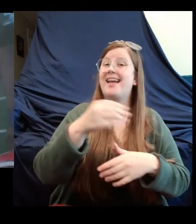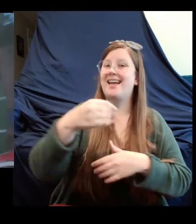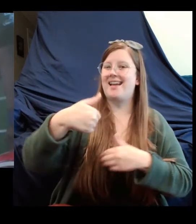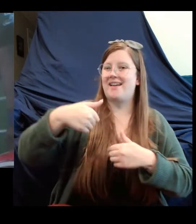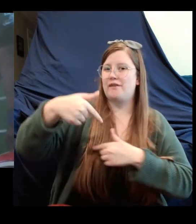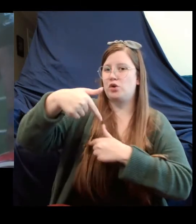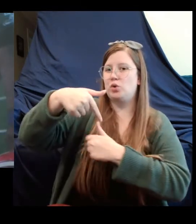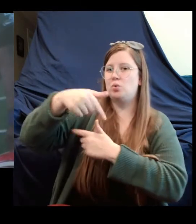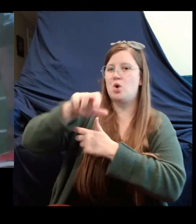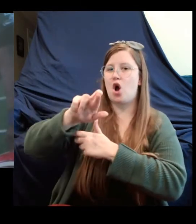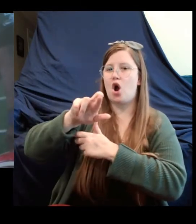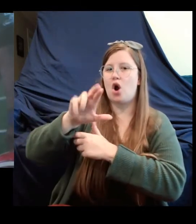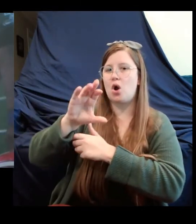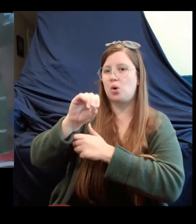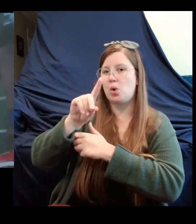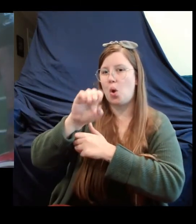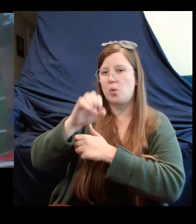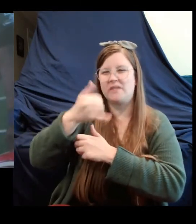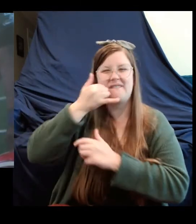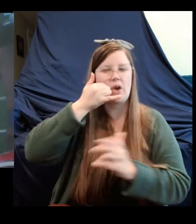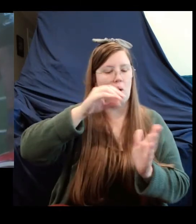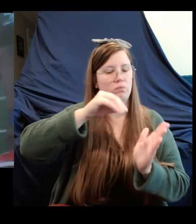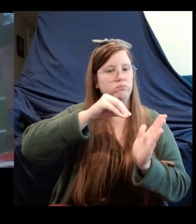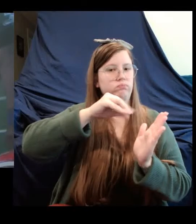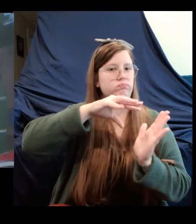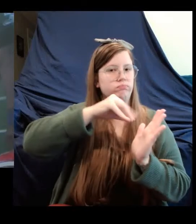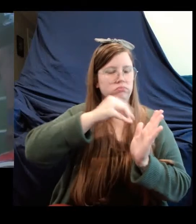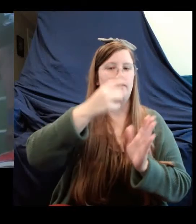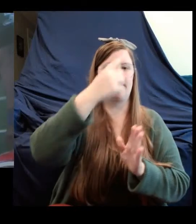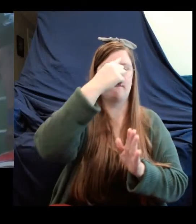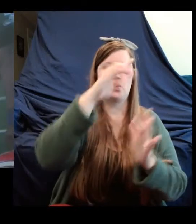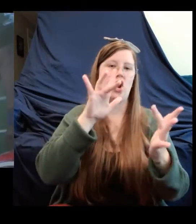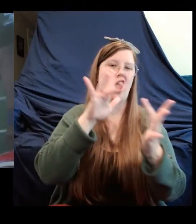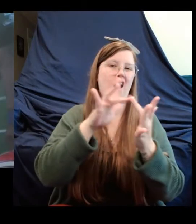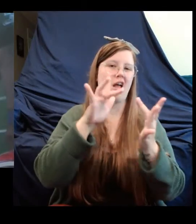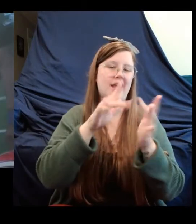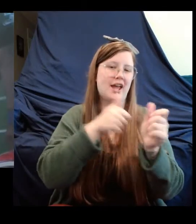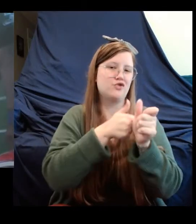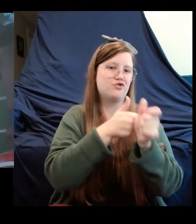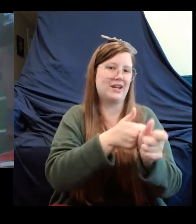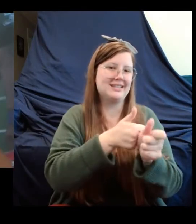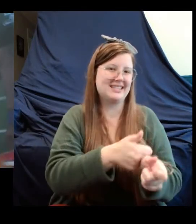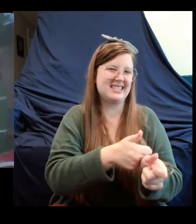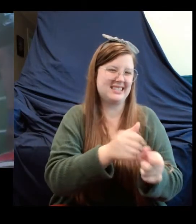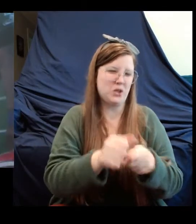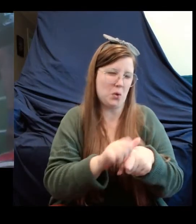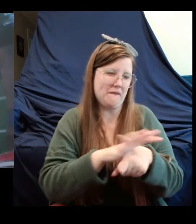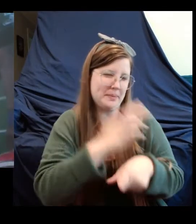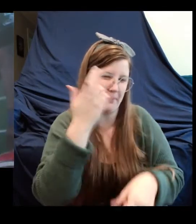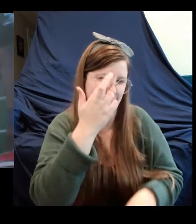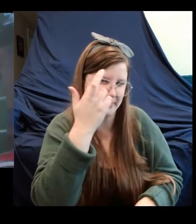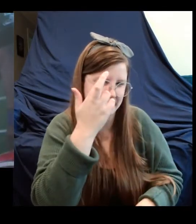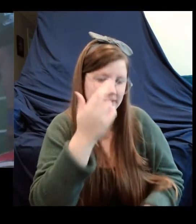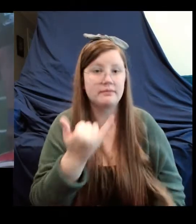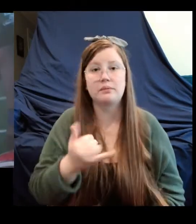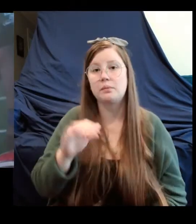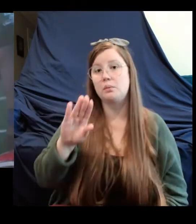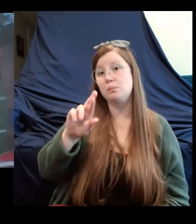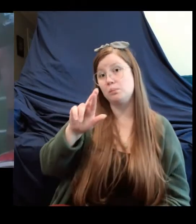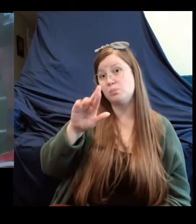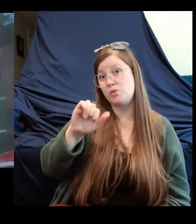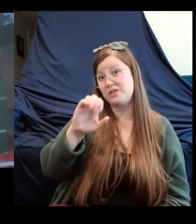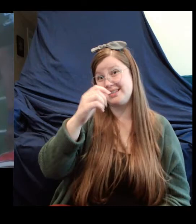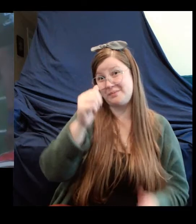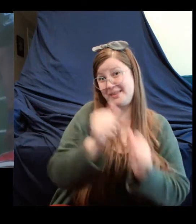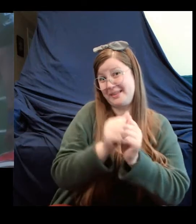supporting the library while we keep our students and staff safe and healthy. Let's take it to Bruce for sports. Thank